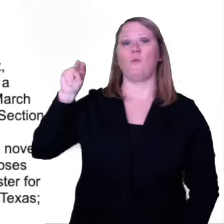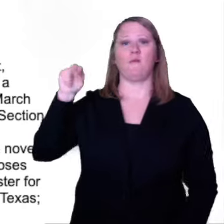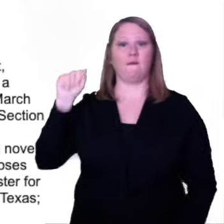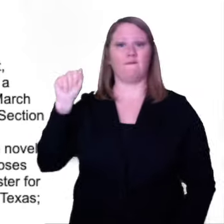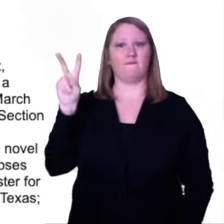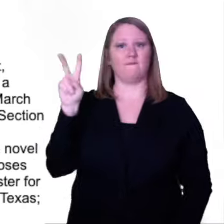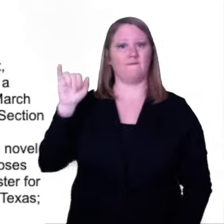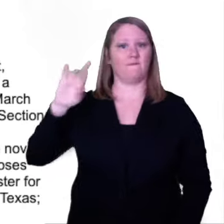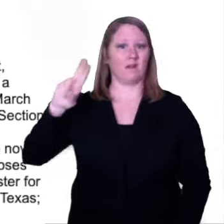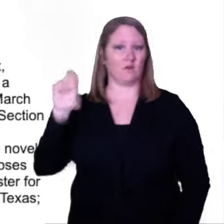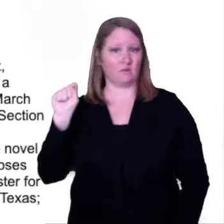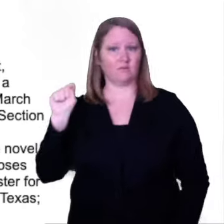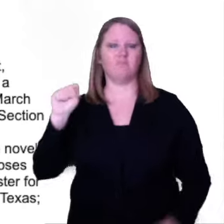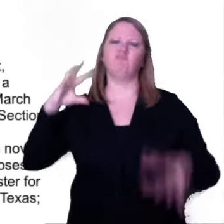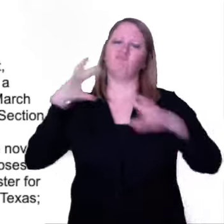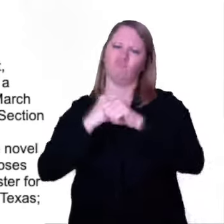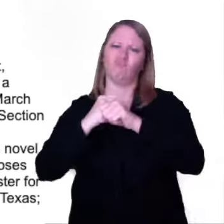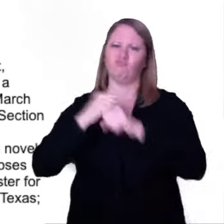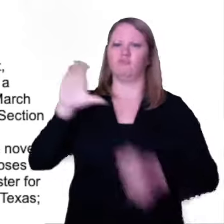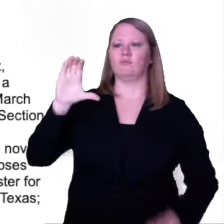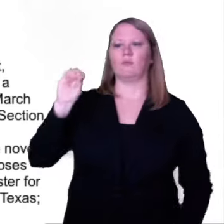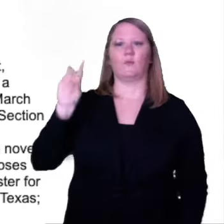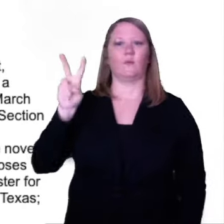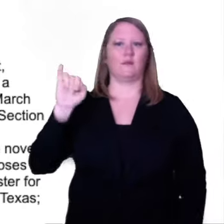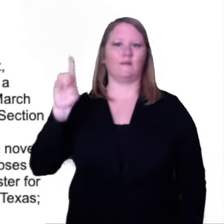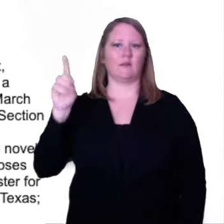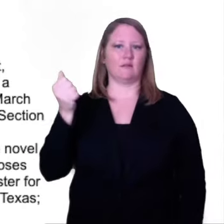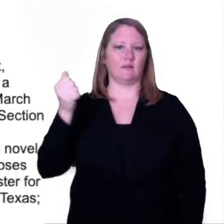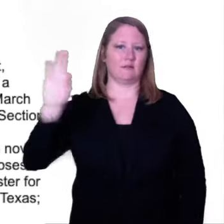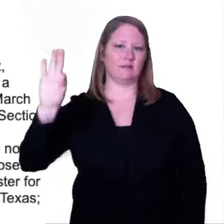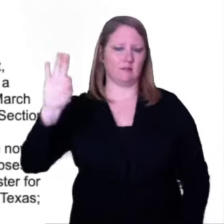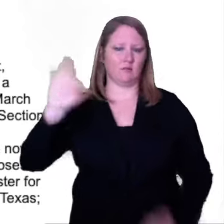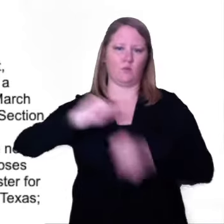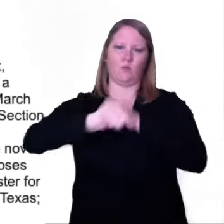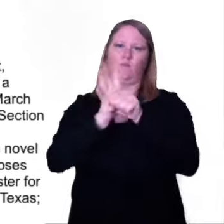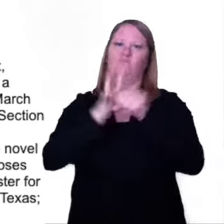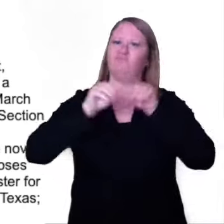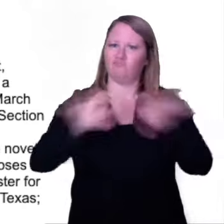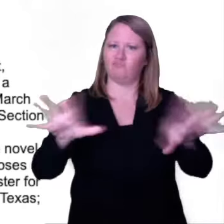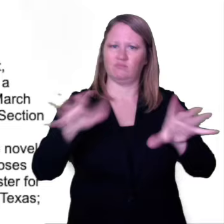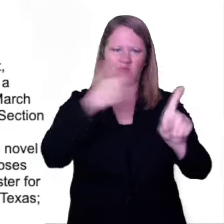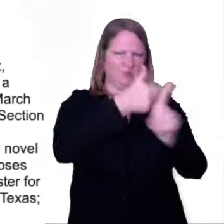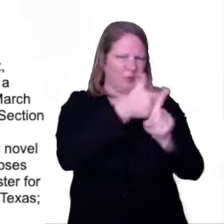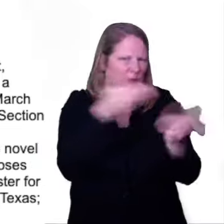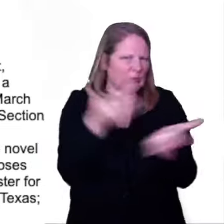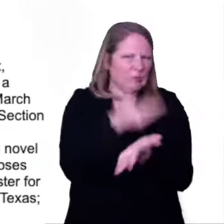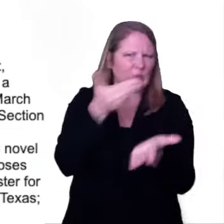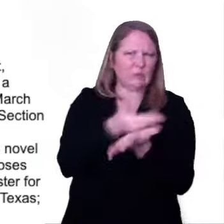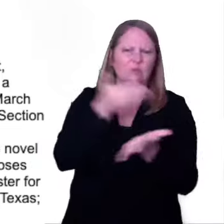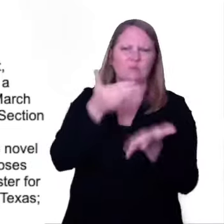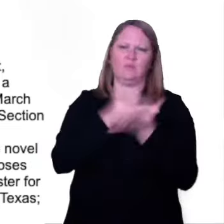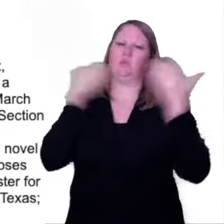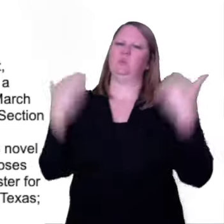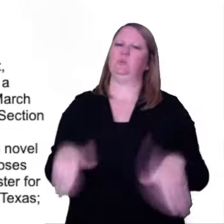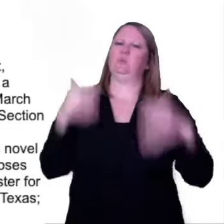imminent threat of disaster for all counties in the state of Texas, and